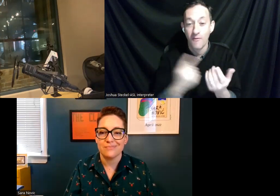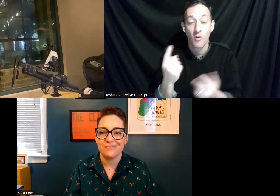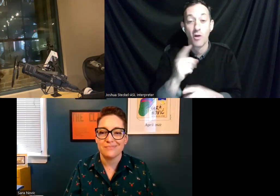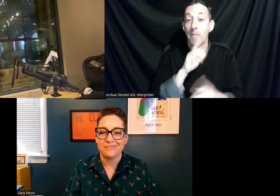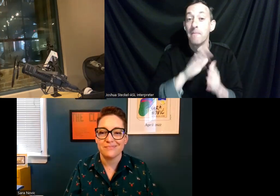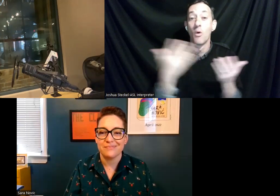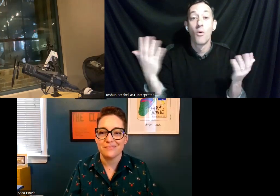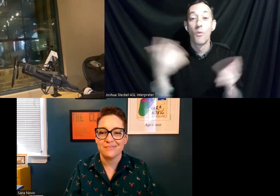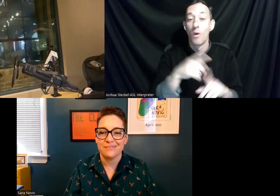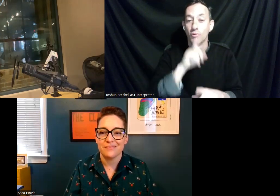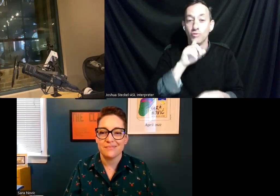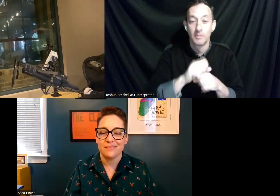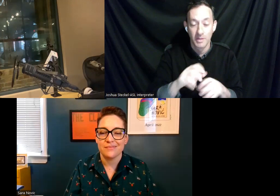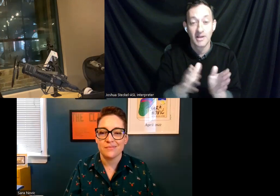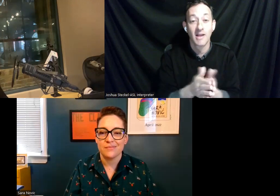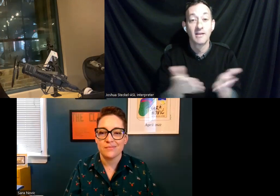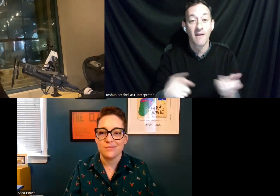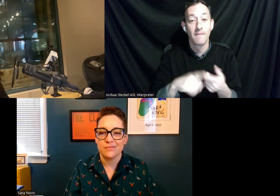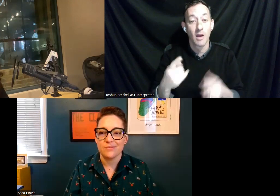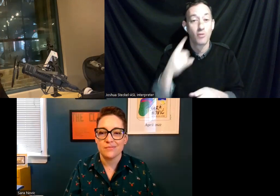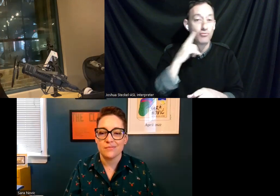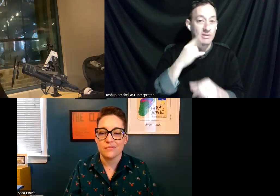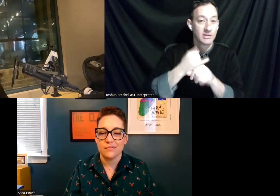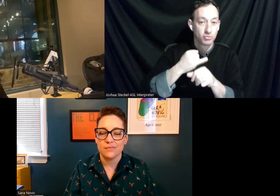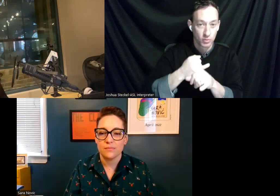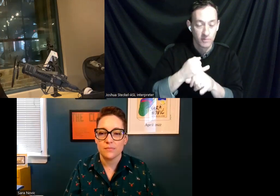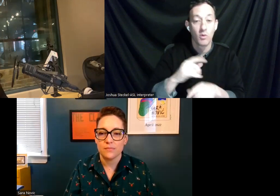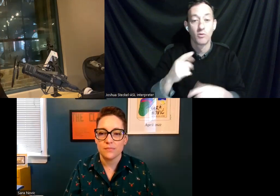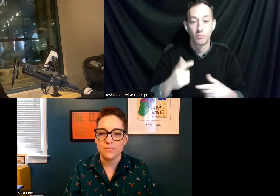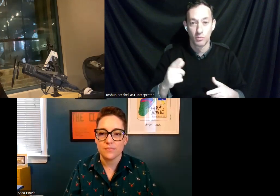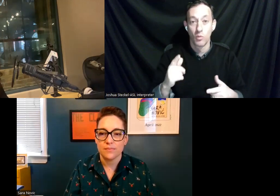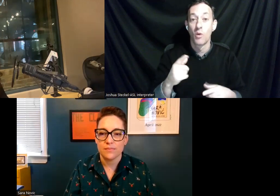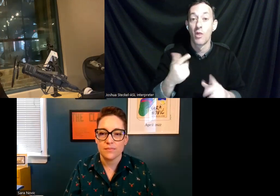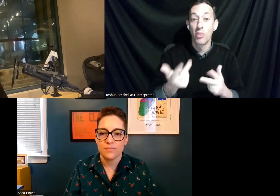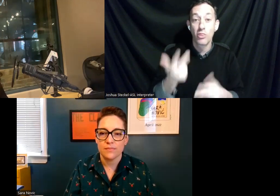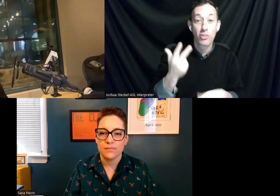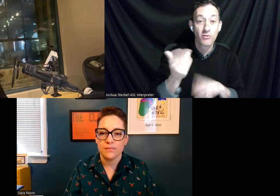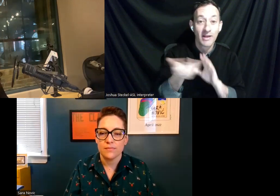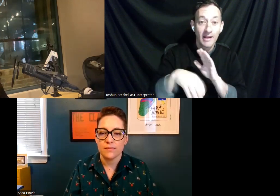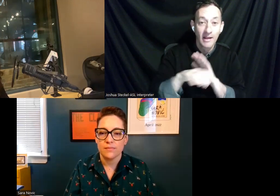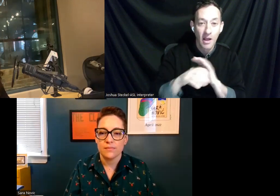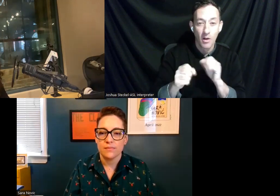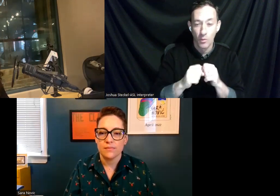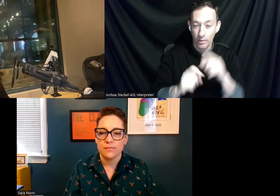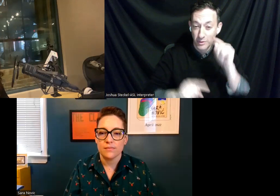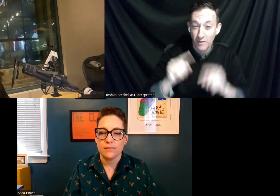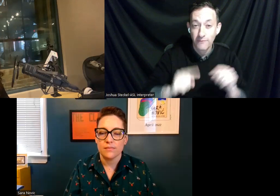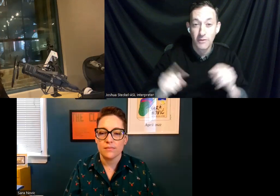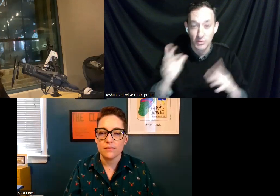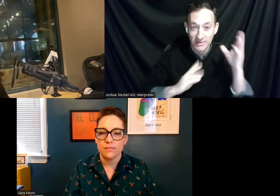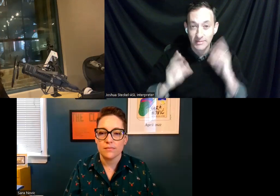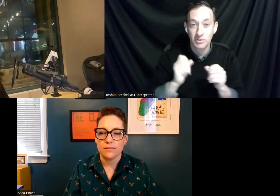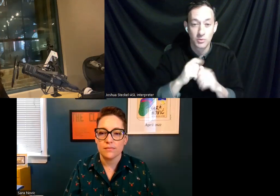a novel about a residential school for the deaf, where the lives of three characters with diverse experiences with deaf